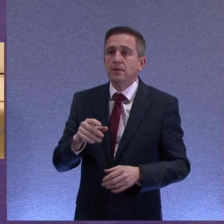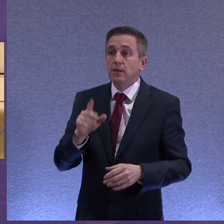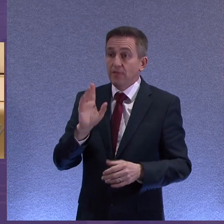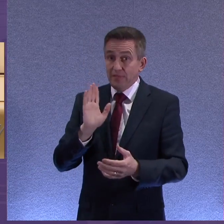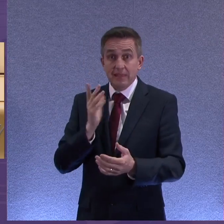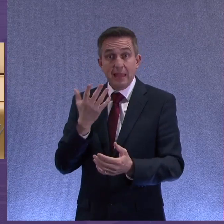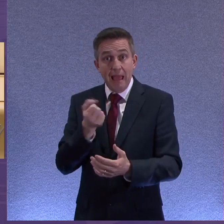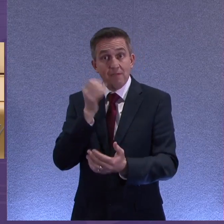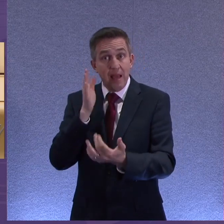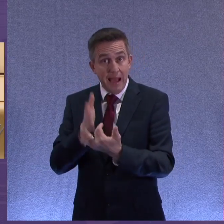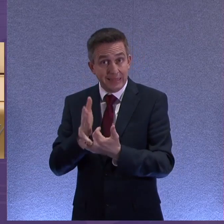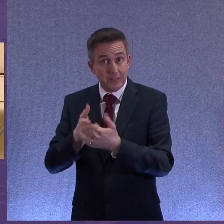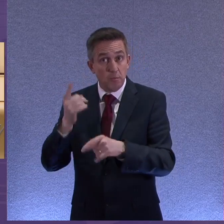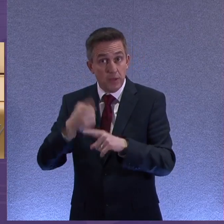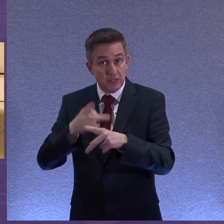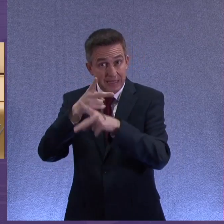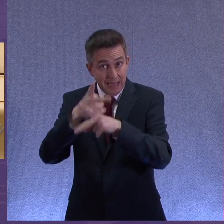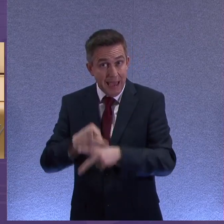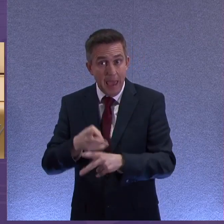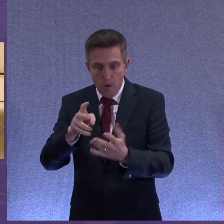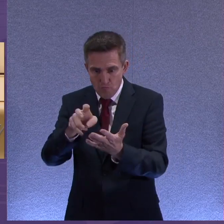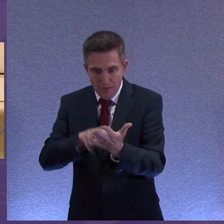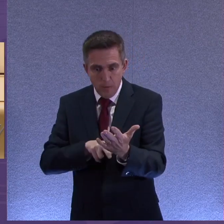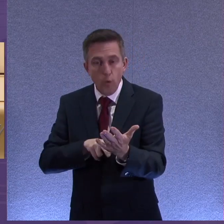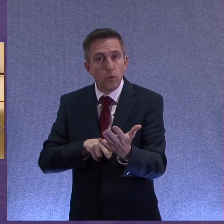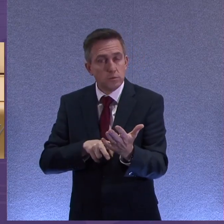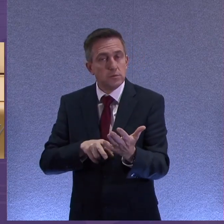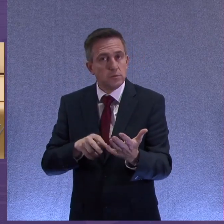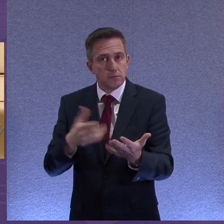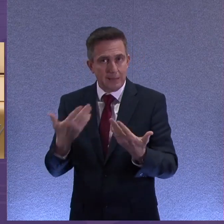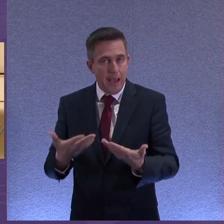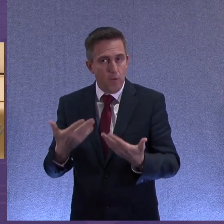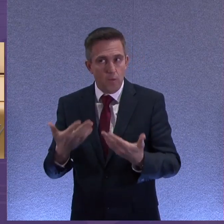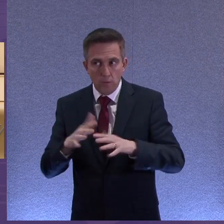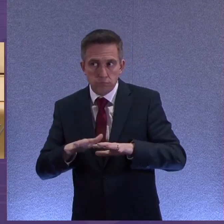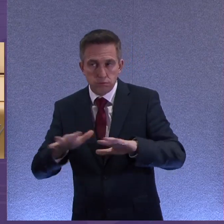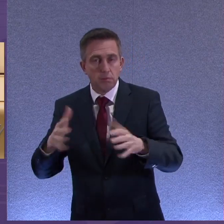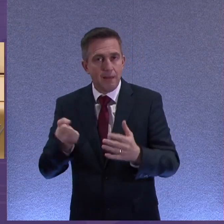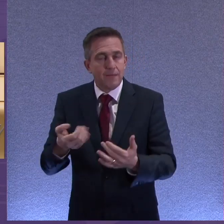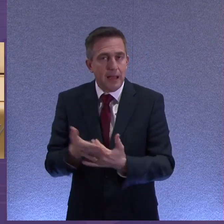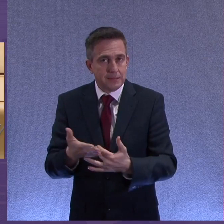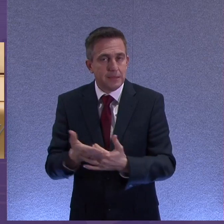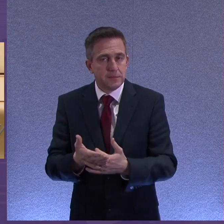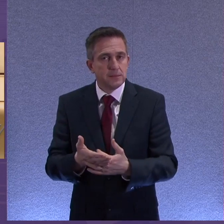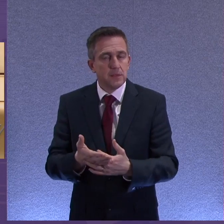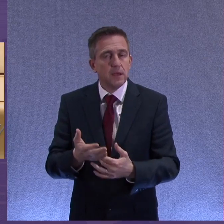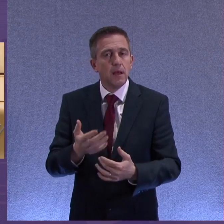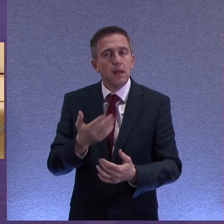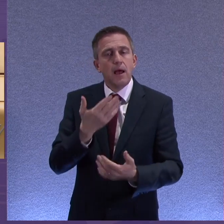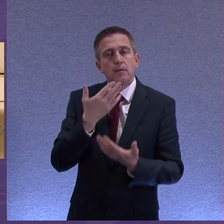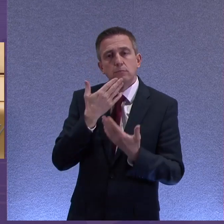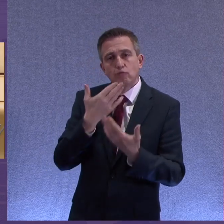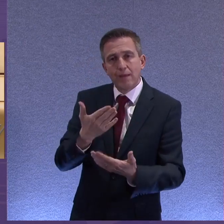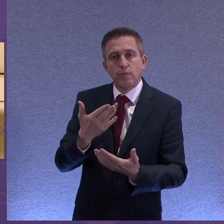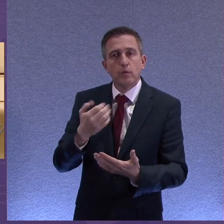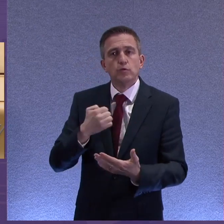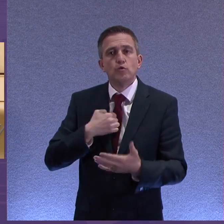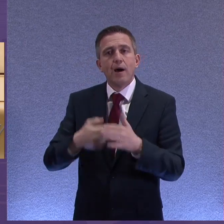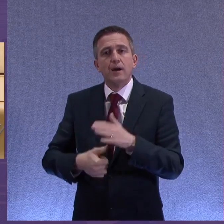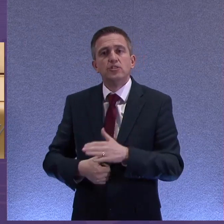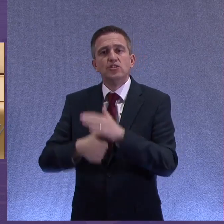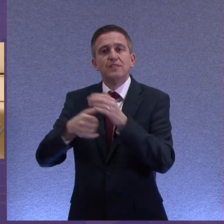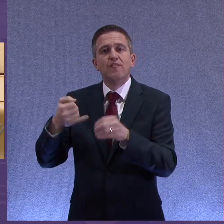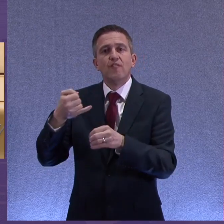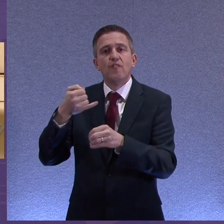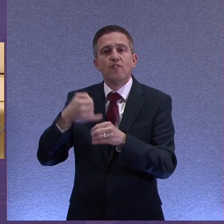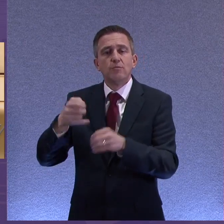record came as a direct result of meeting them last week, and I'm very pleased and grateful to our Chief Pharmaceutical